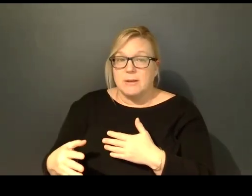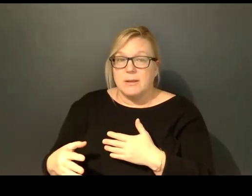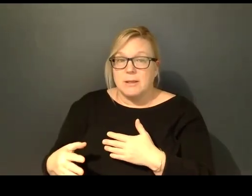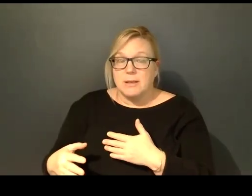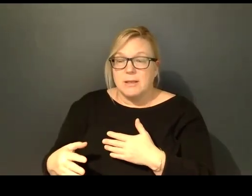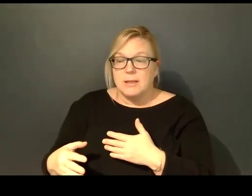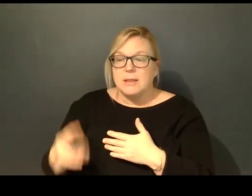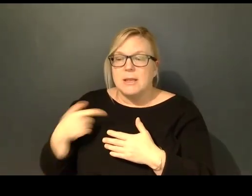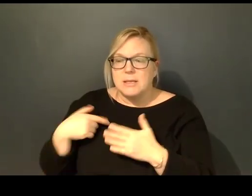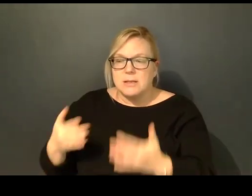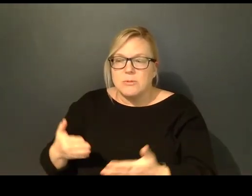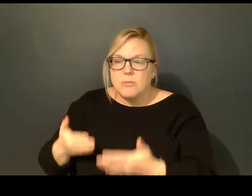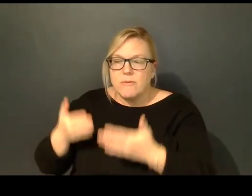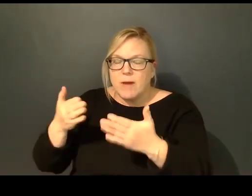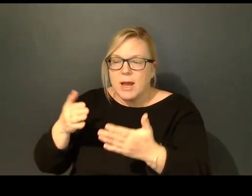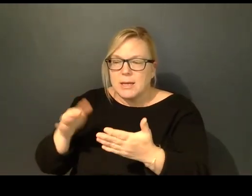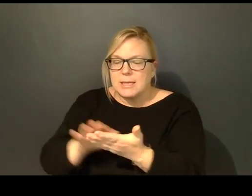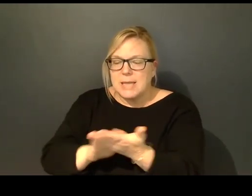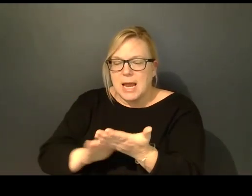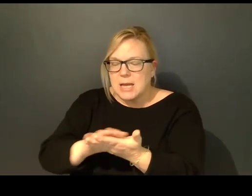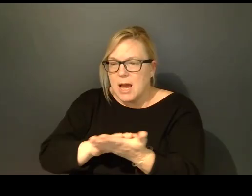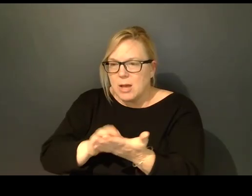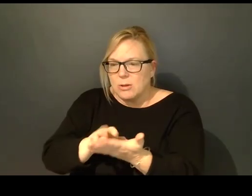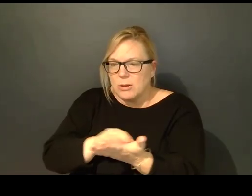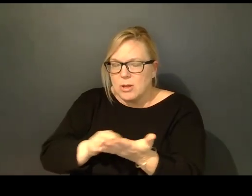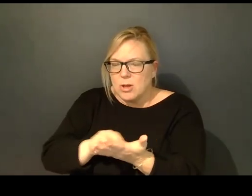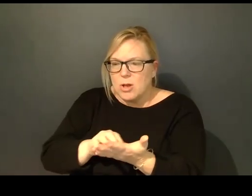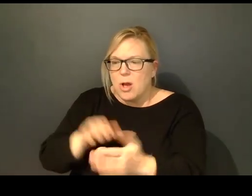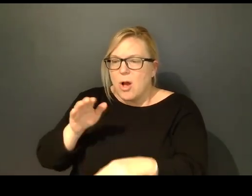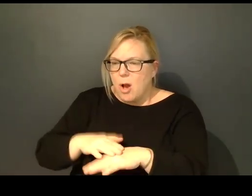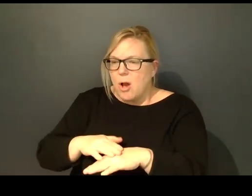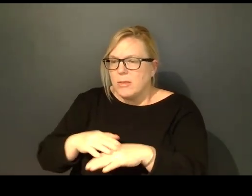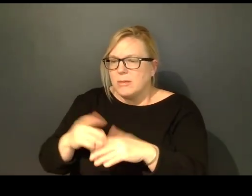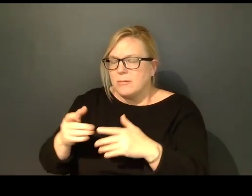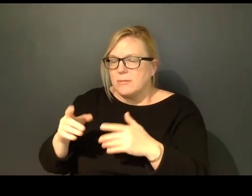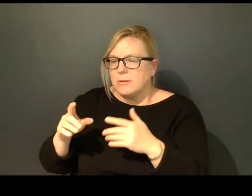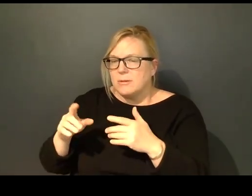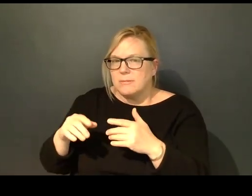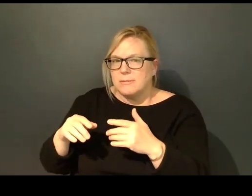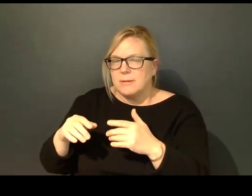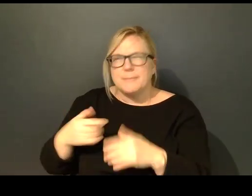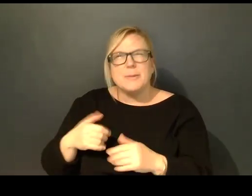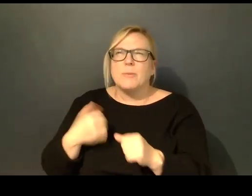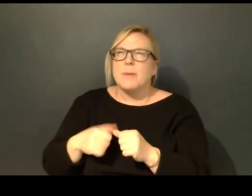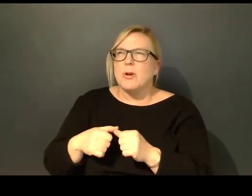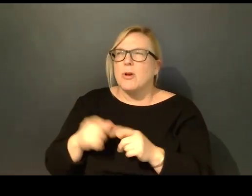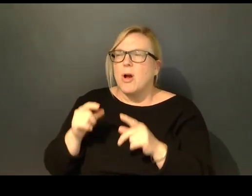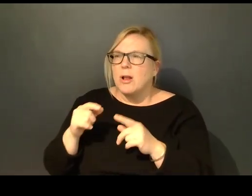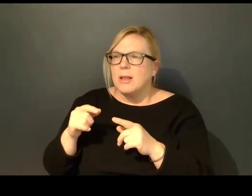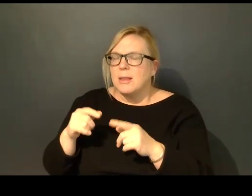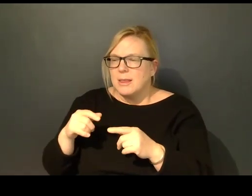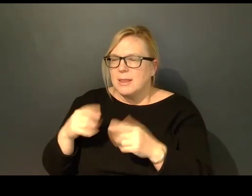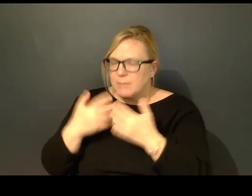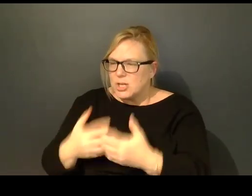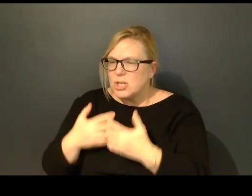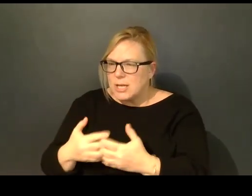provide some tactile on these digital, give me the word, what they're called, machines where you're